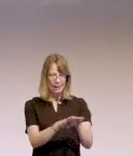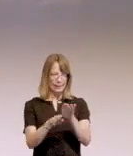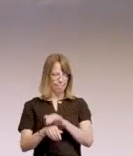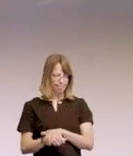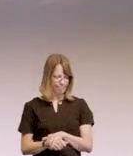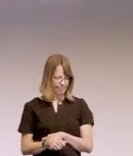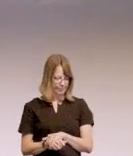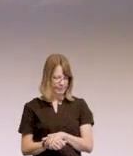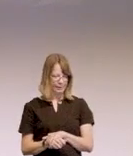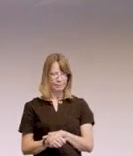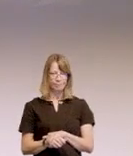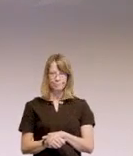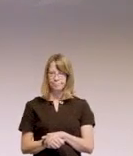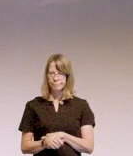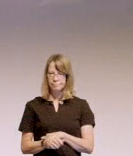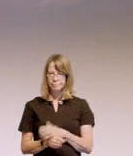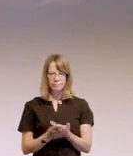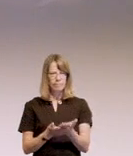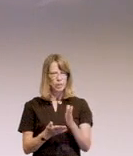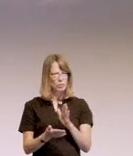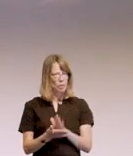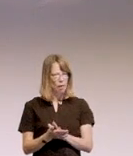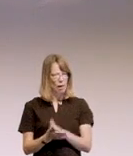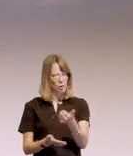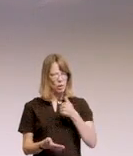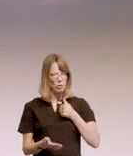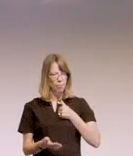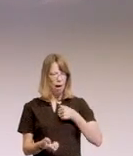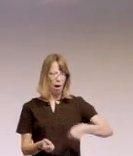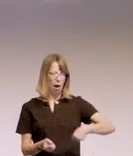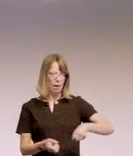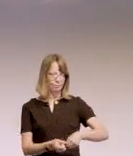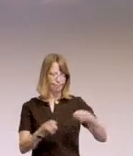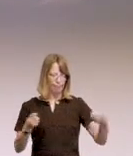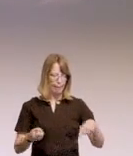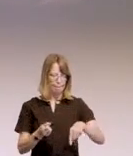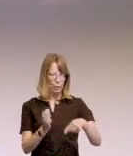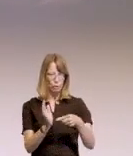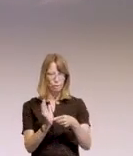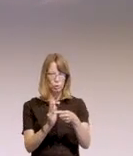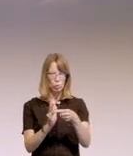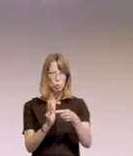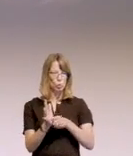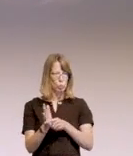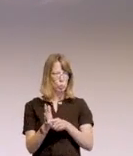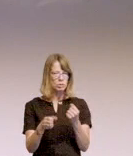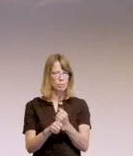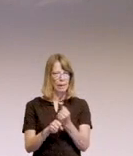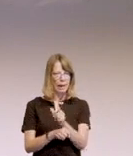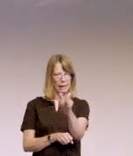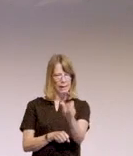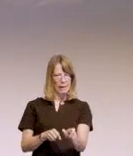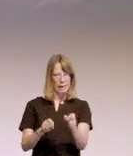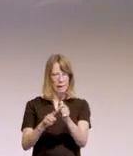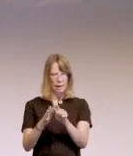gag. How do I use my toolkit to create a persona that accurately represents these